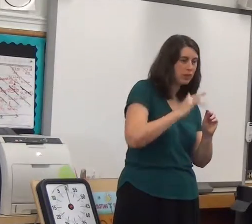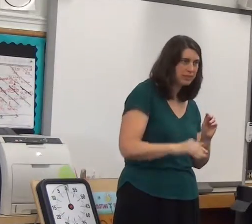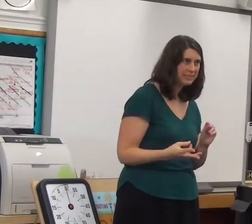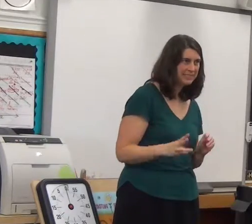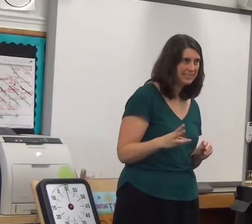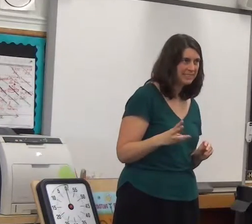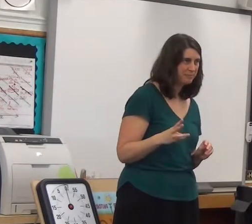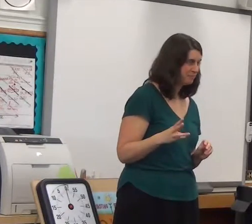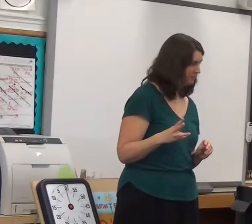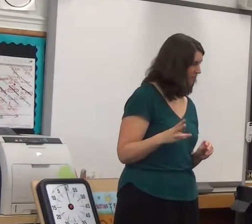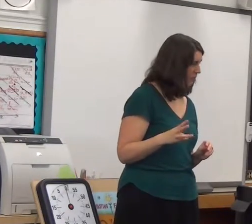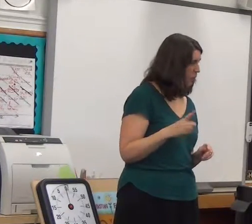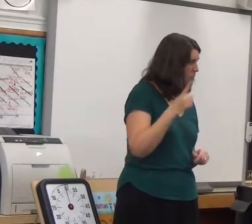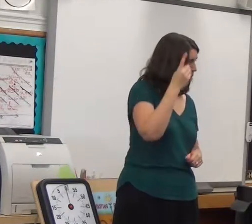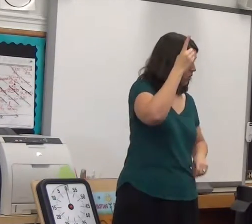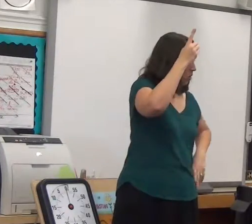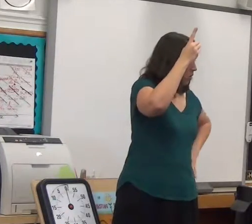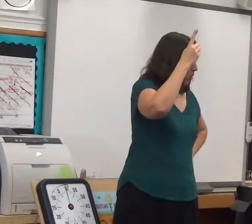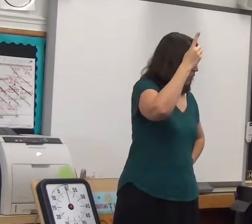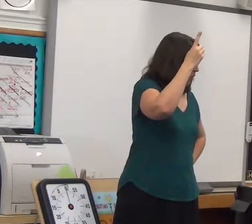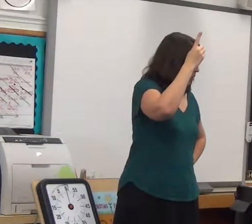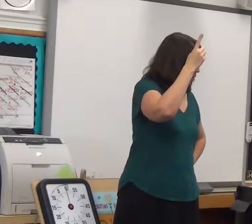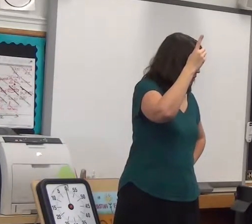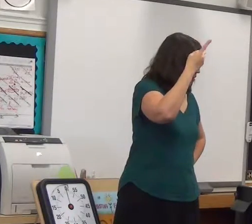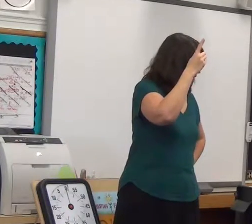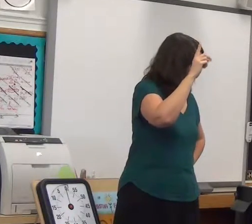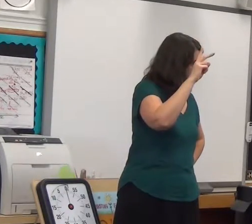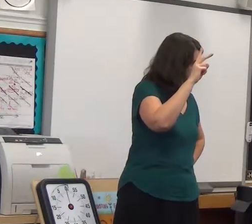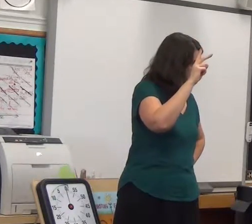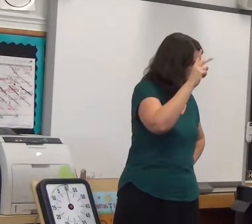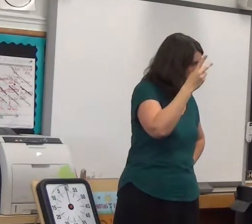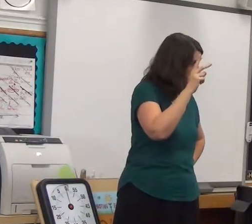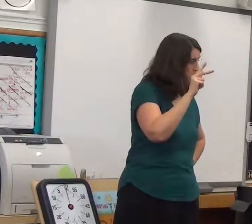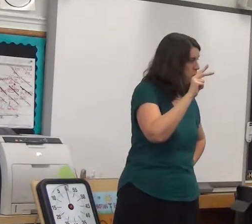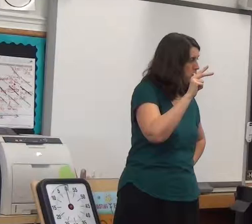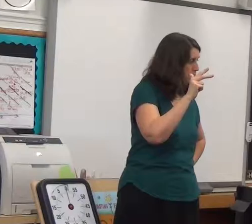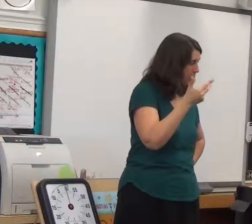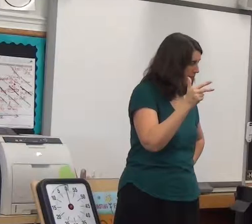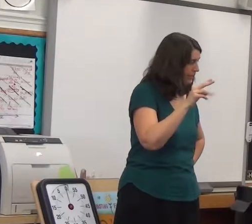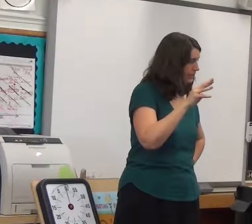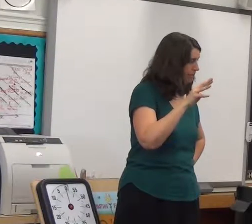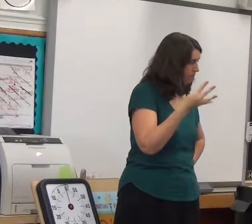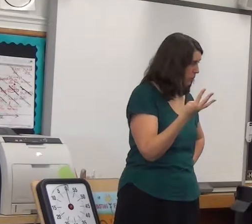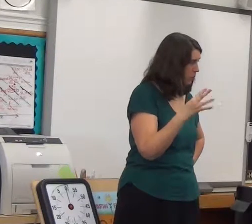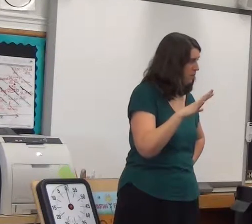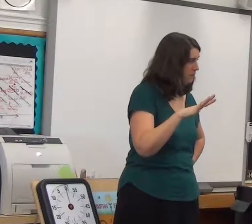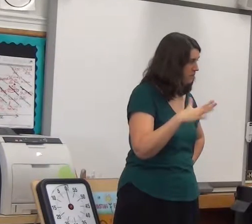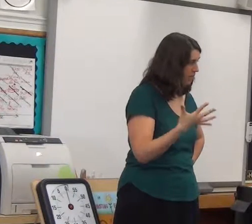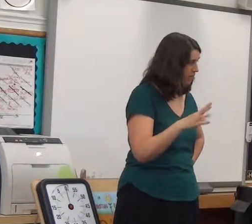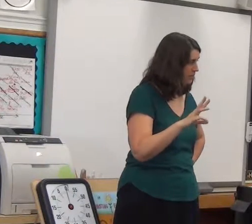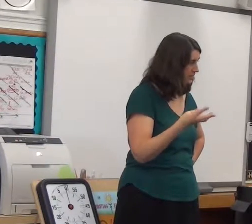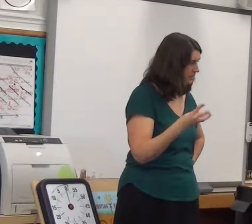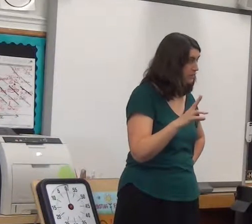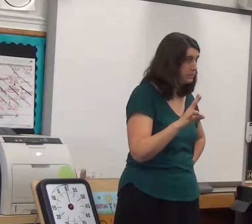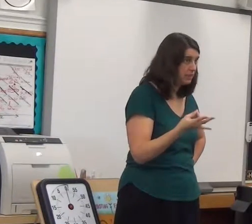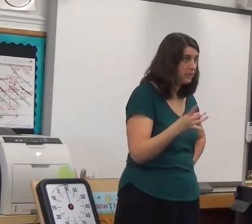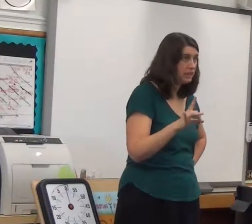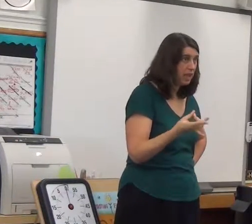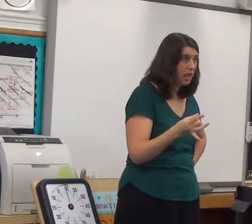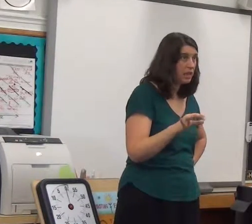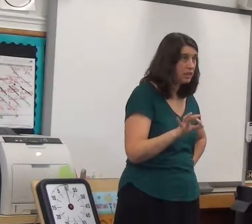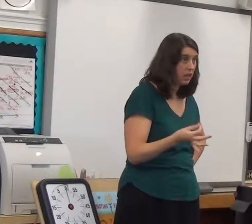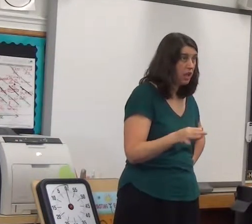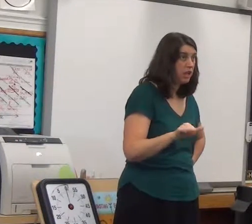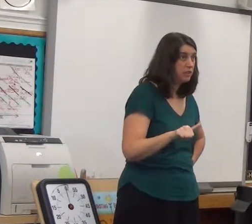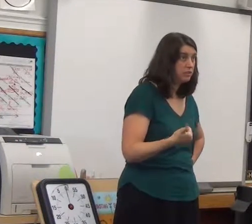going to count with us. Count starting right here. 1, 2, 3, 4, 5, 6,